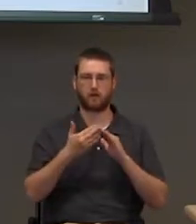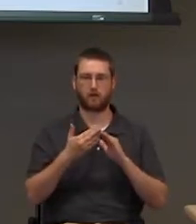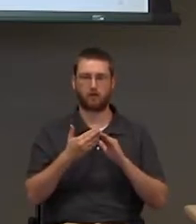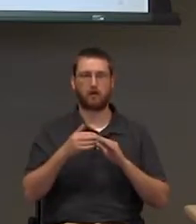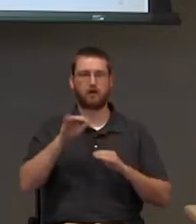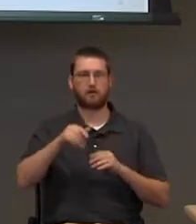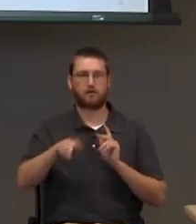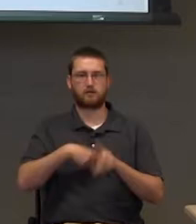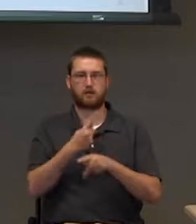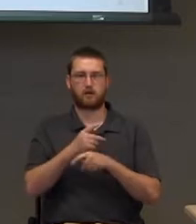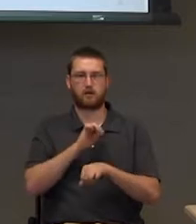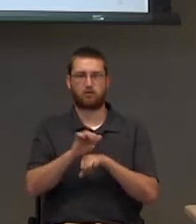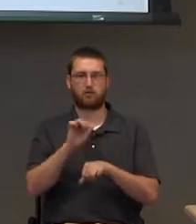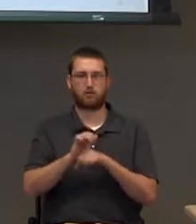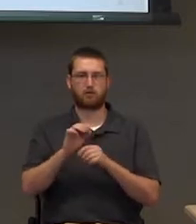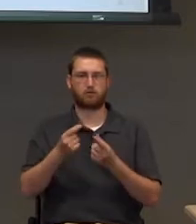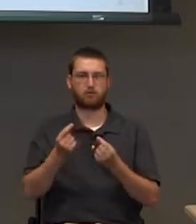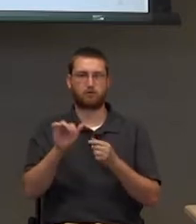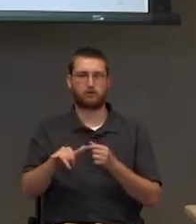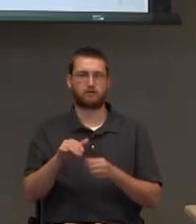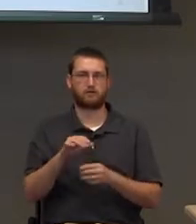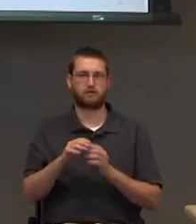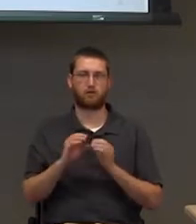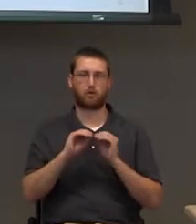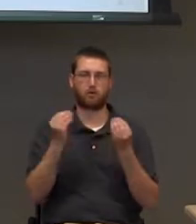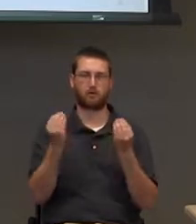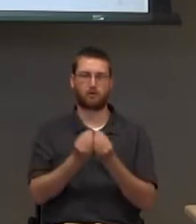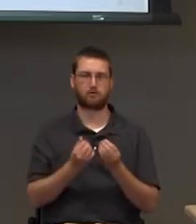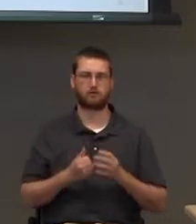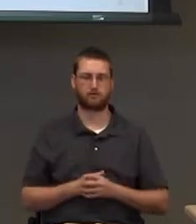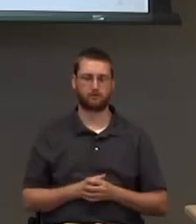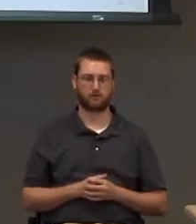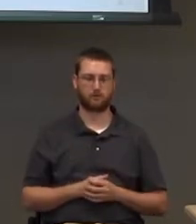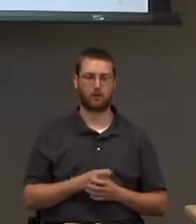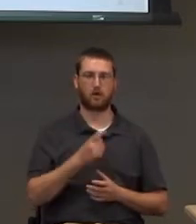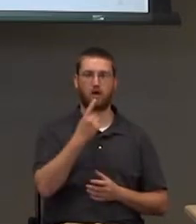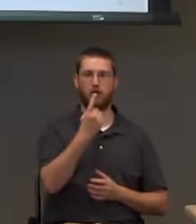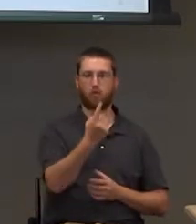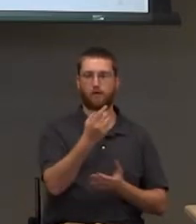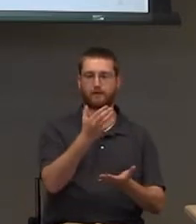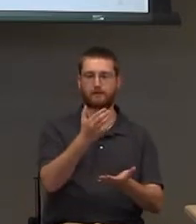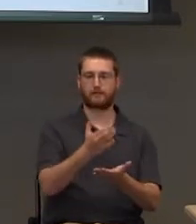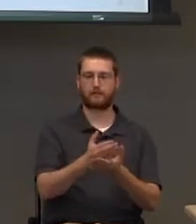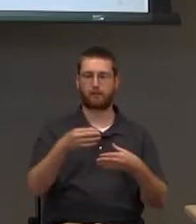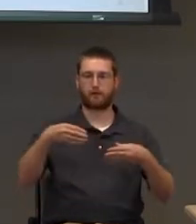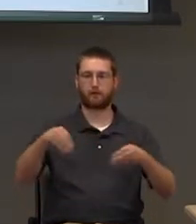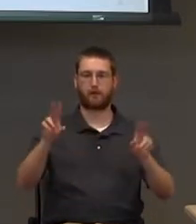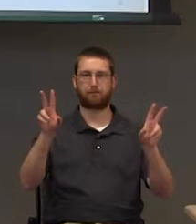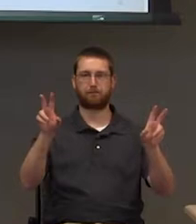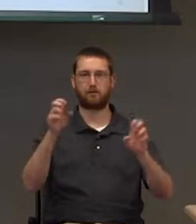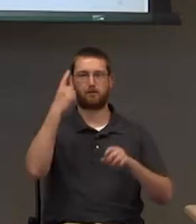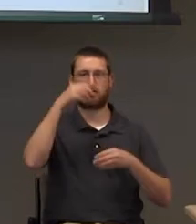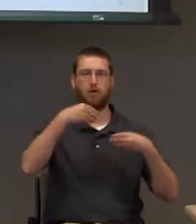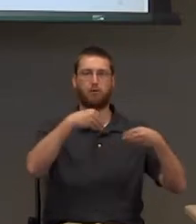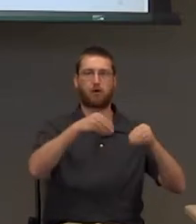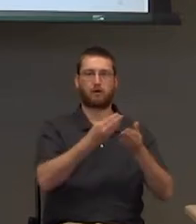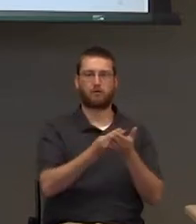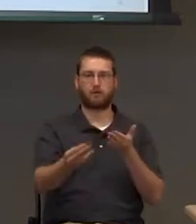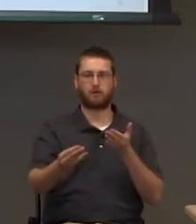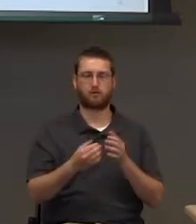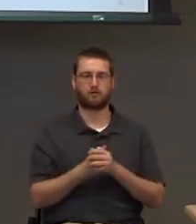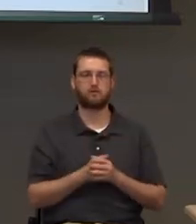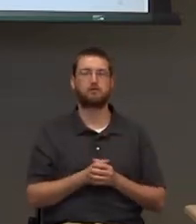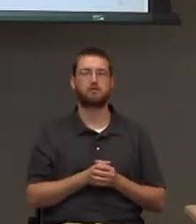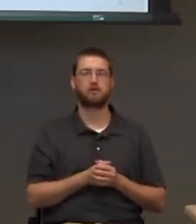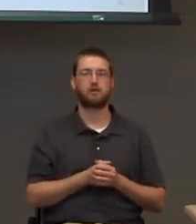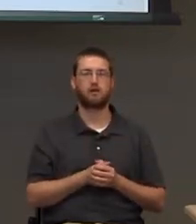on with this task force. Create a one-stop shop for marketing materials. A lot of the information about what's currently available, and frankly, if